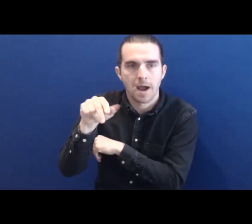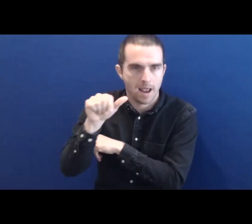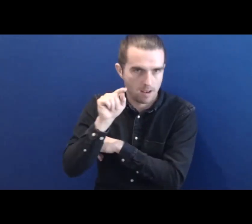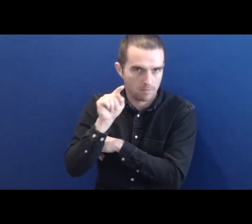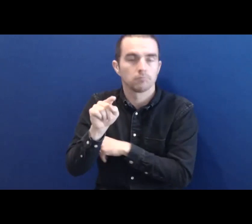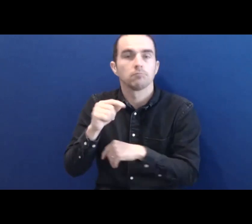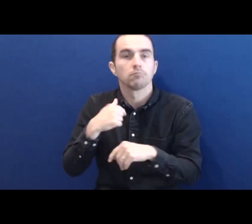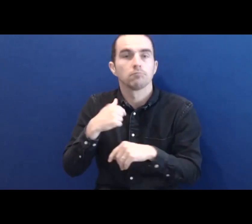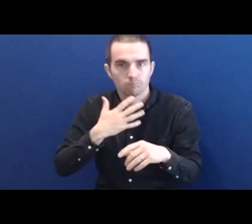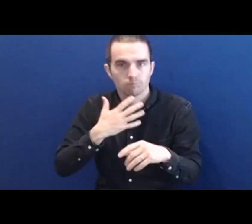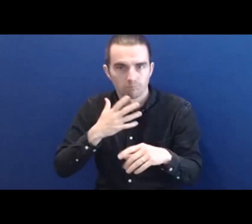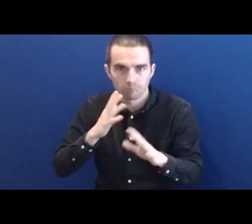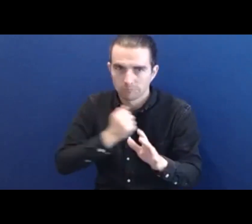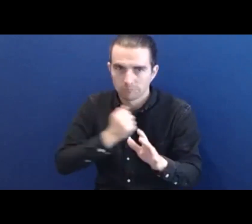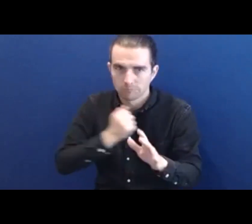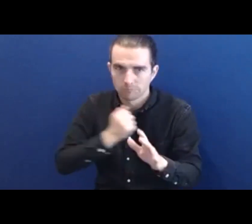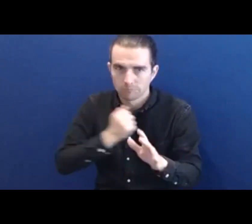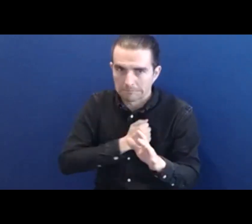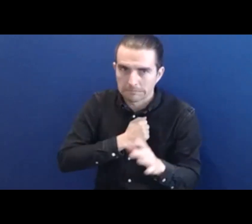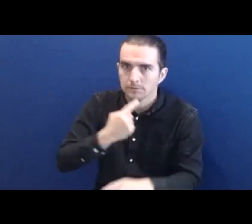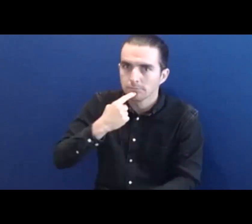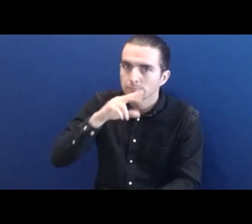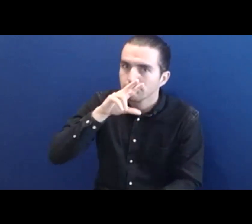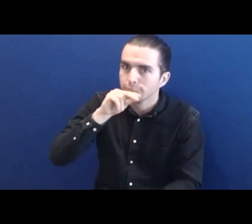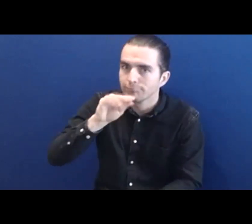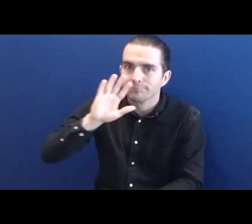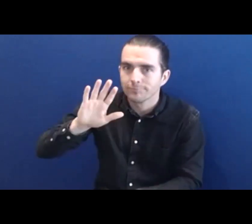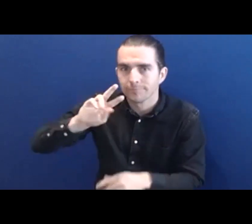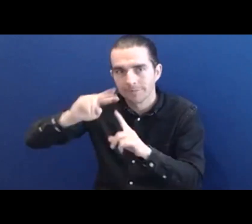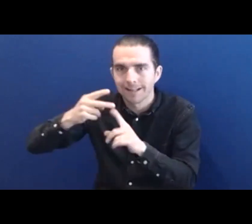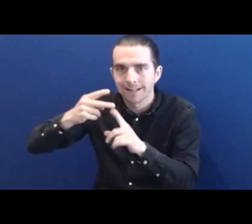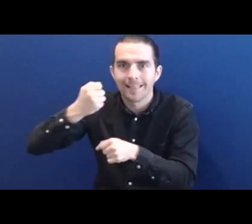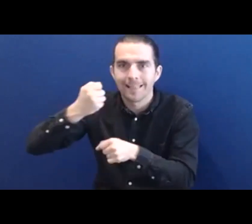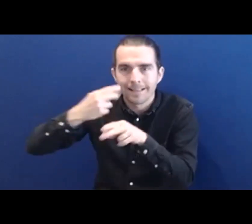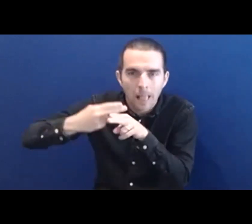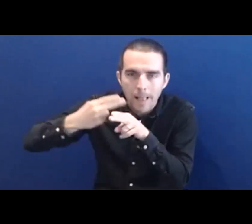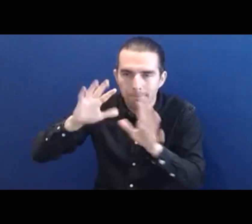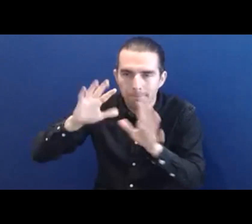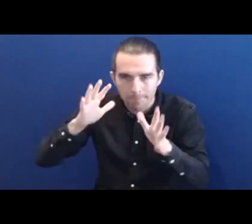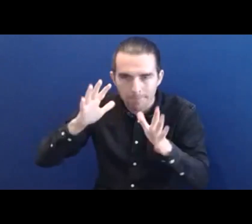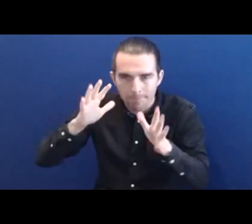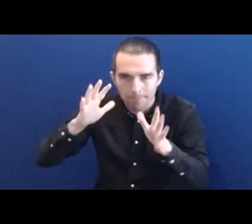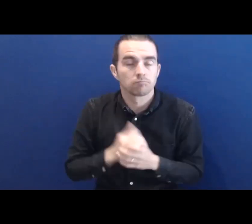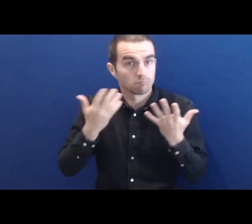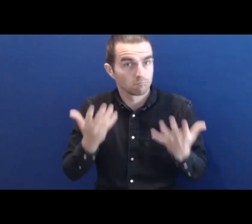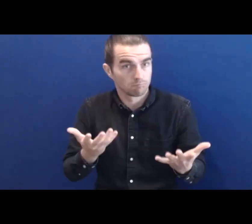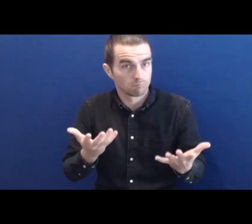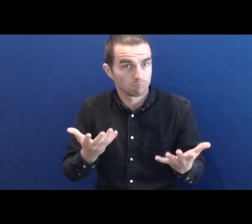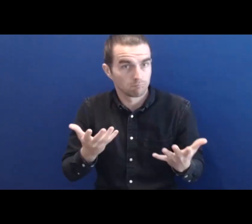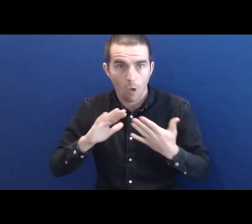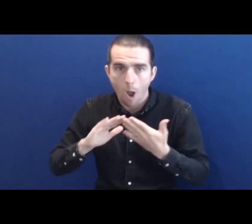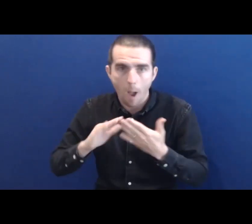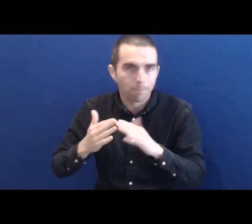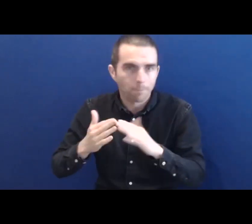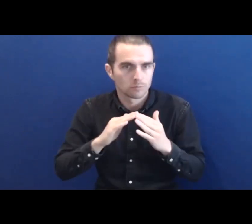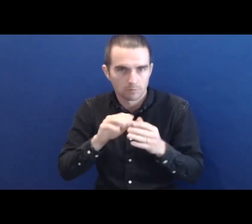be moderating, and we greatly together welcome everyone to this